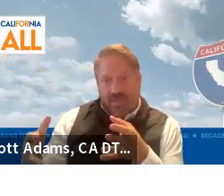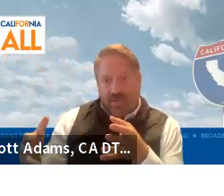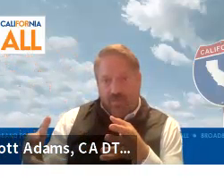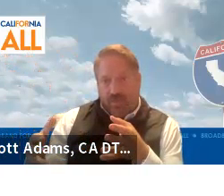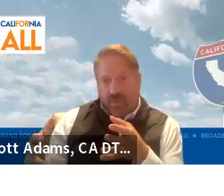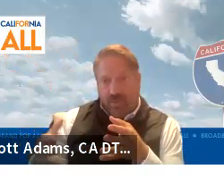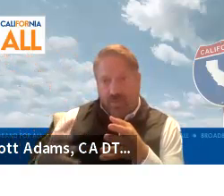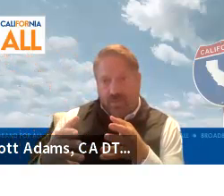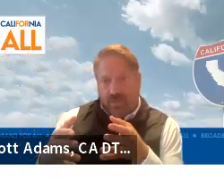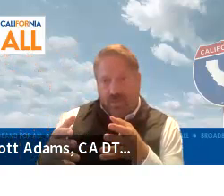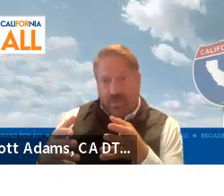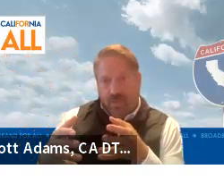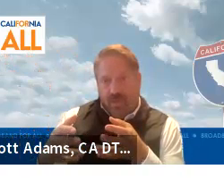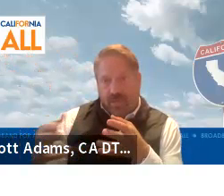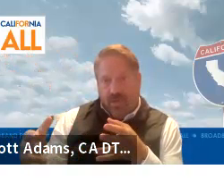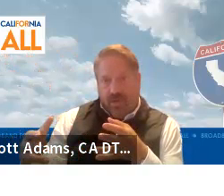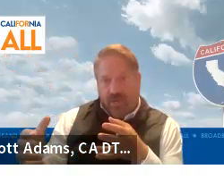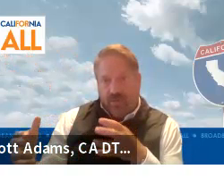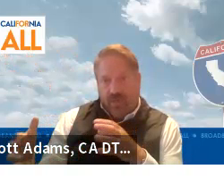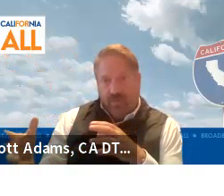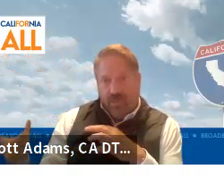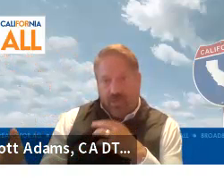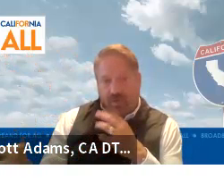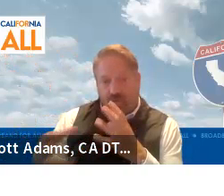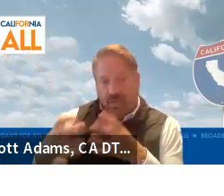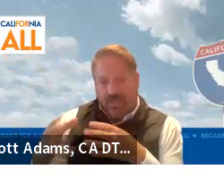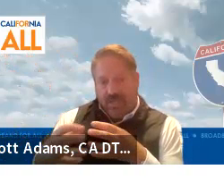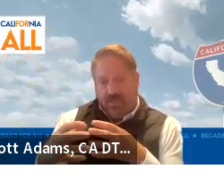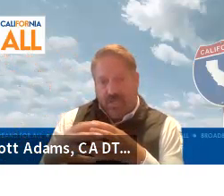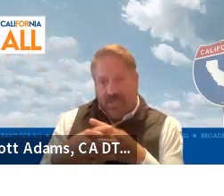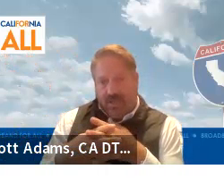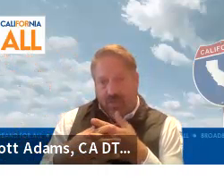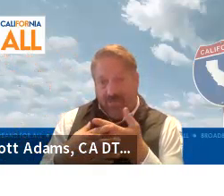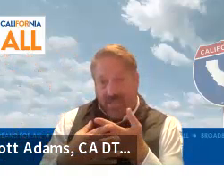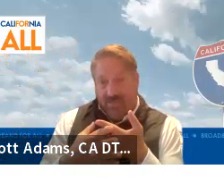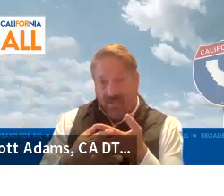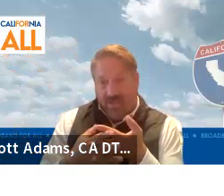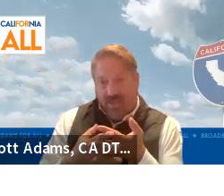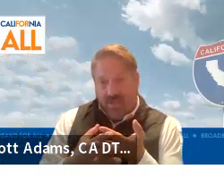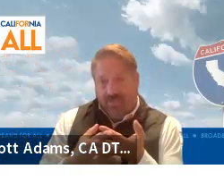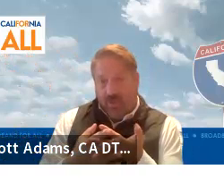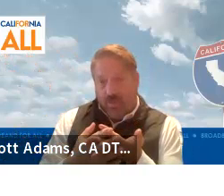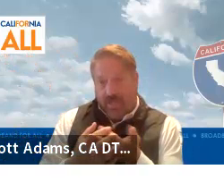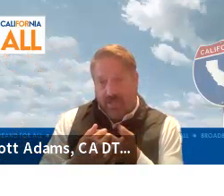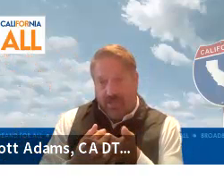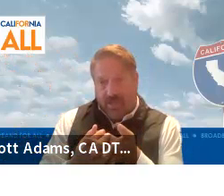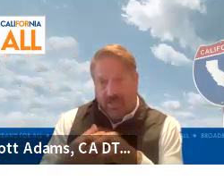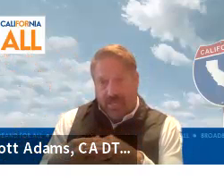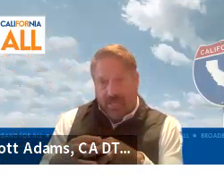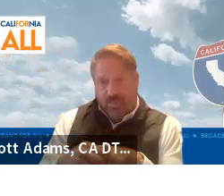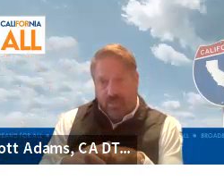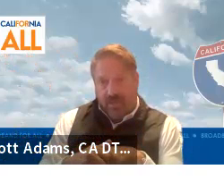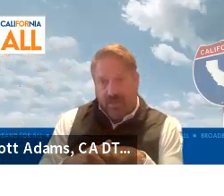draft plan out for public comment in August and be pulling together the data. We have to have a final plan into